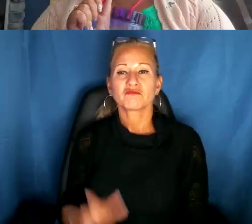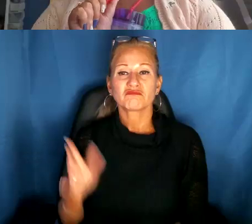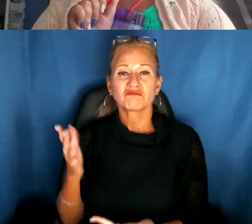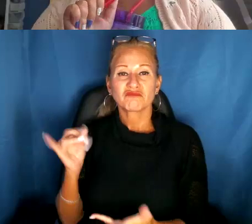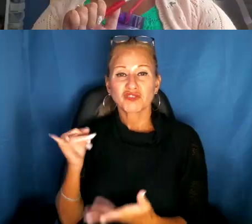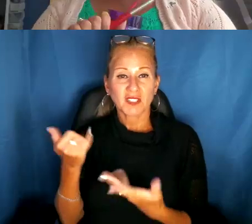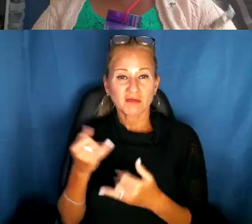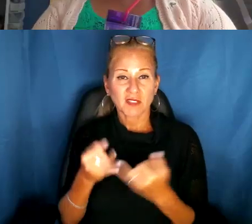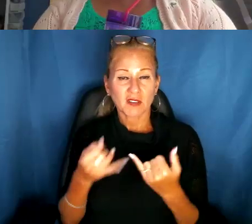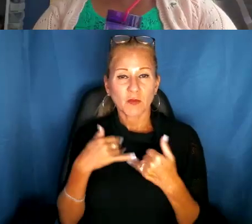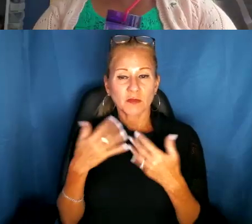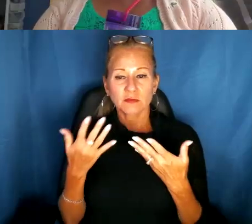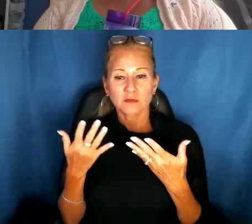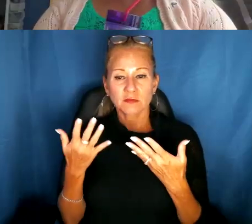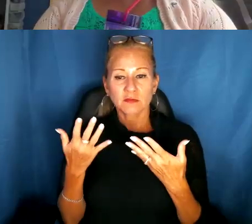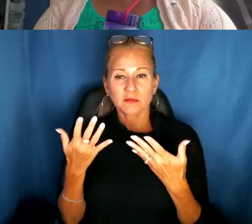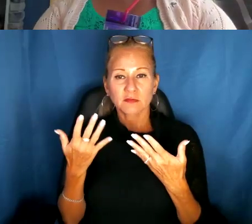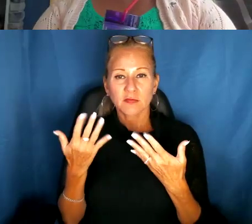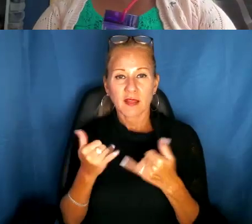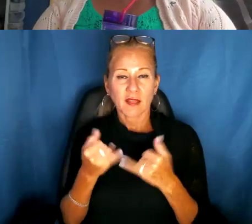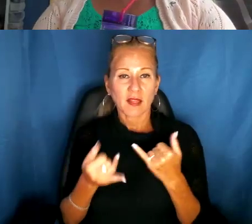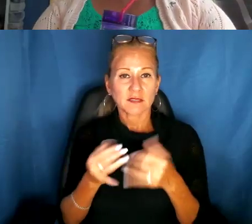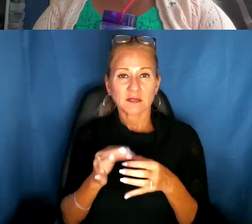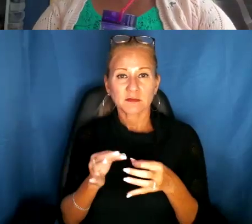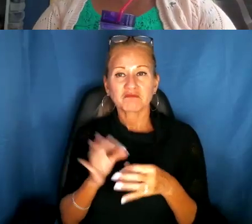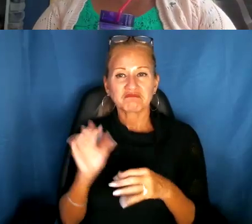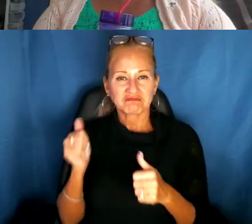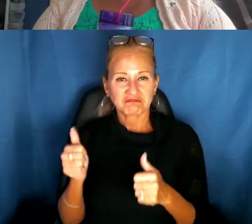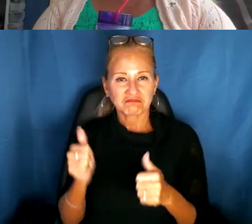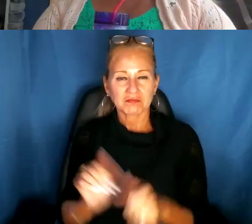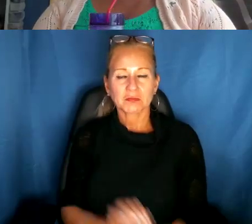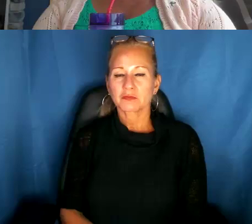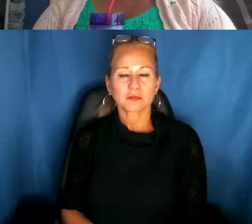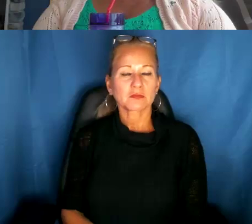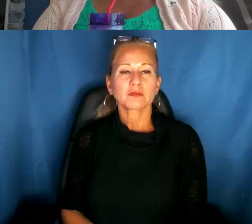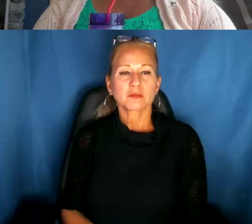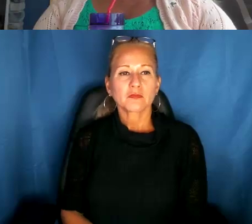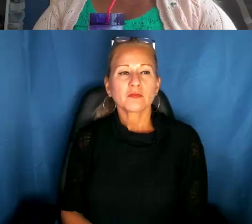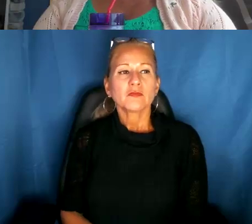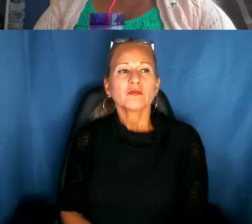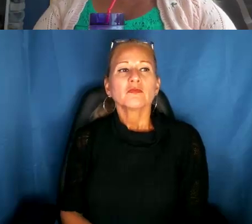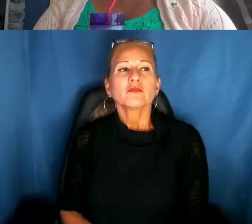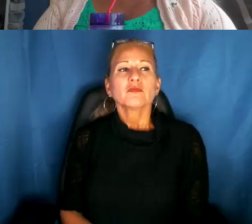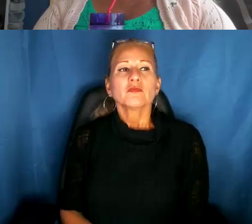just want to leave some space. Nope. Okay, great. So